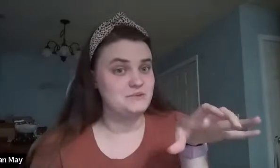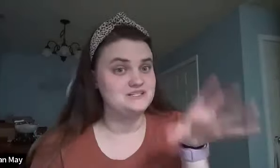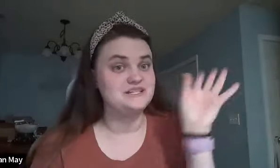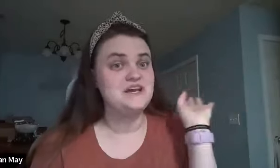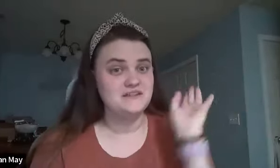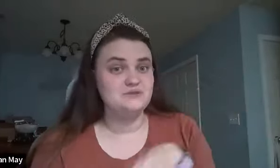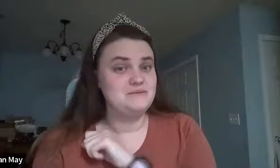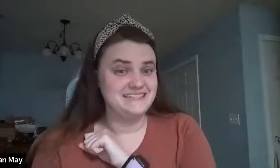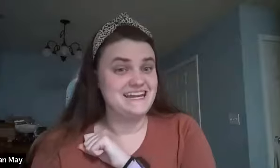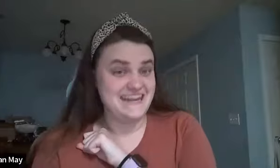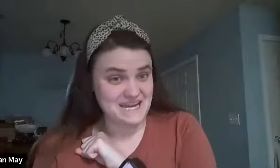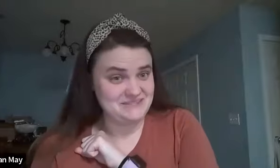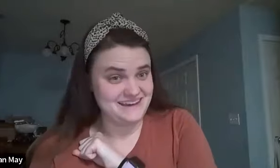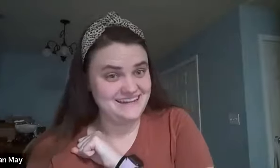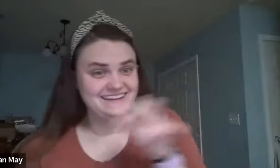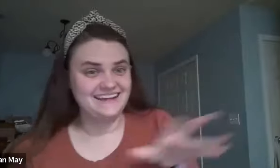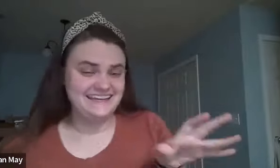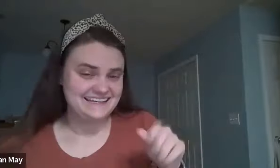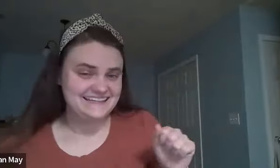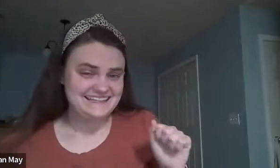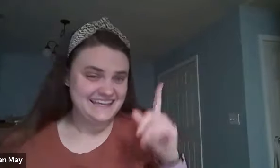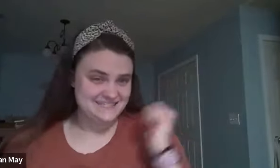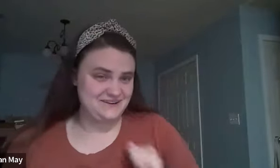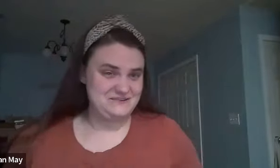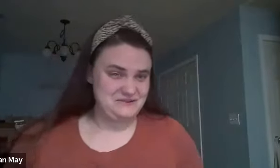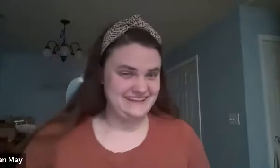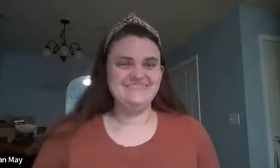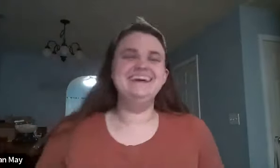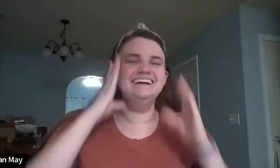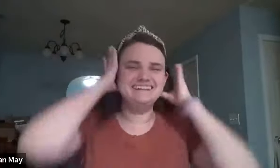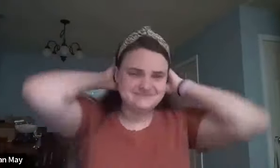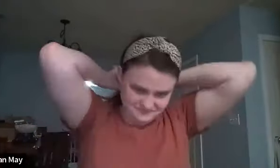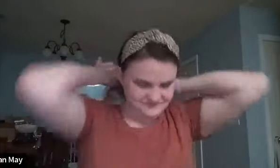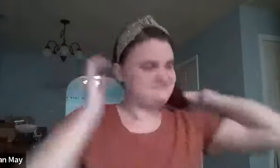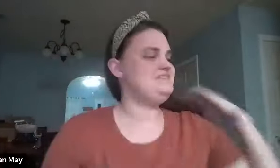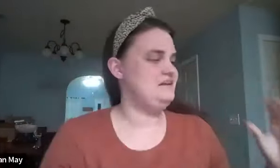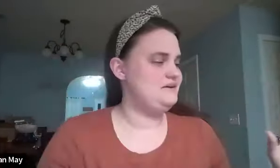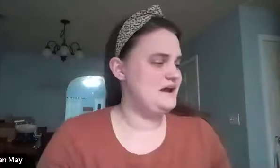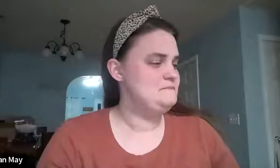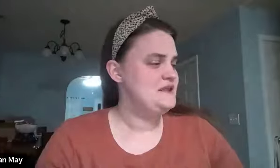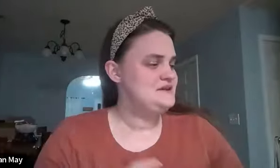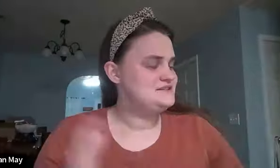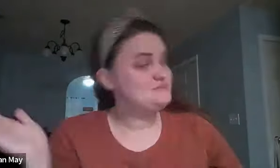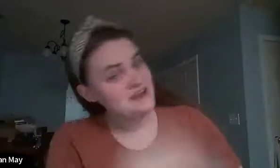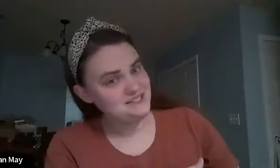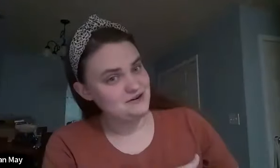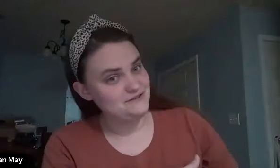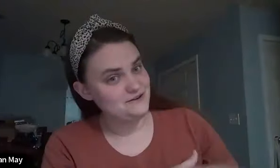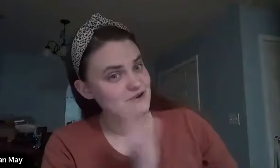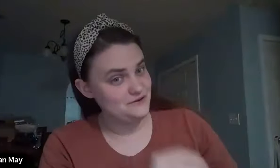person that you were able to get a name sign. Like, it's a very cool thing. Okay, so back to our foods